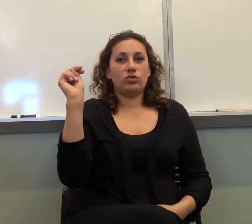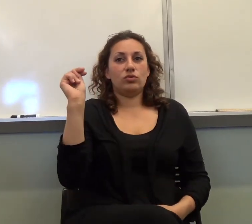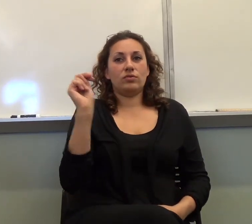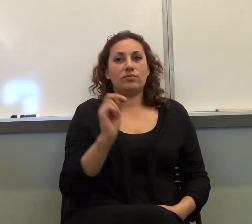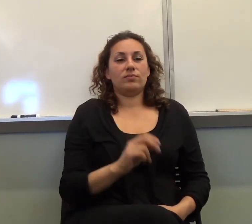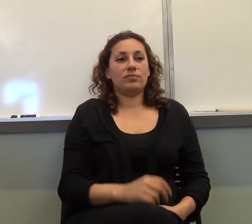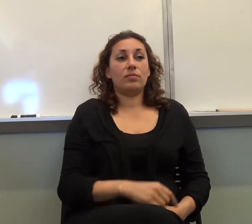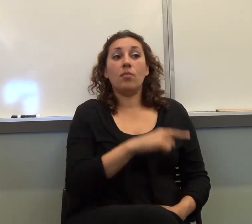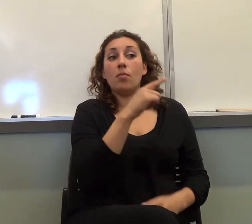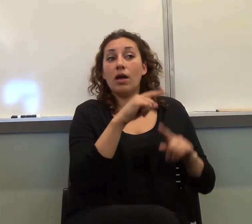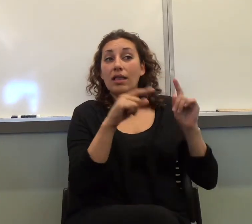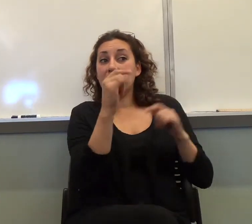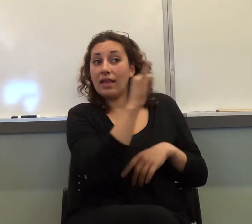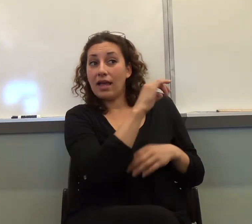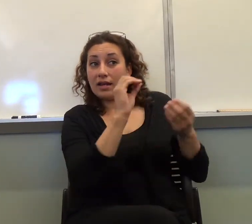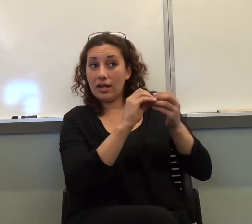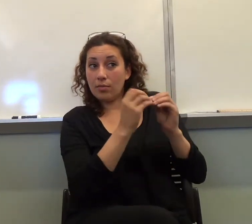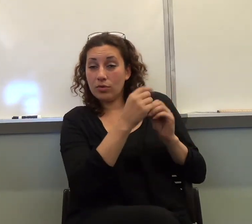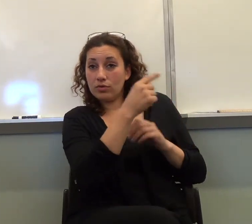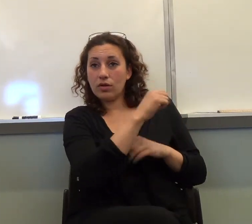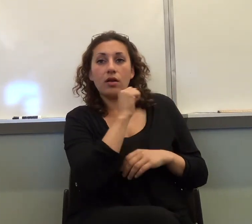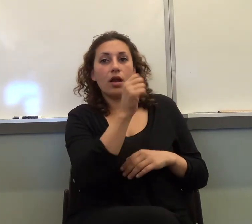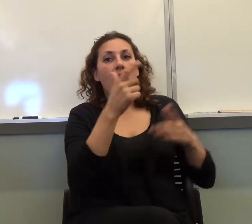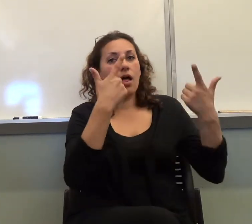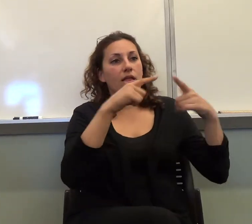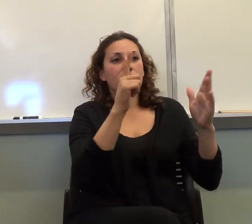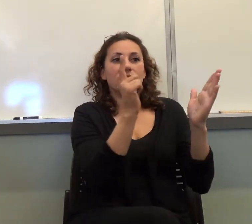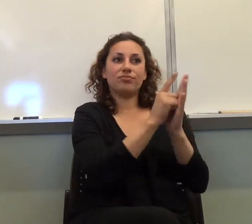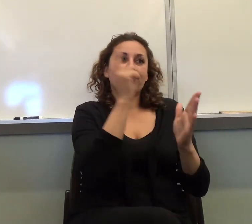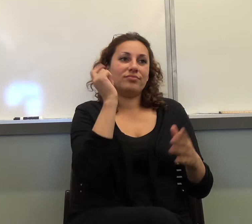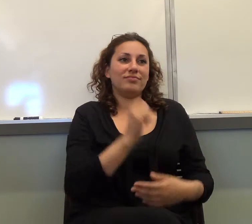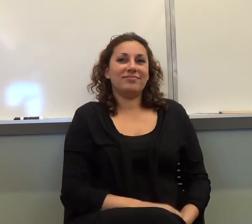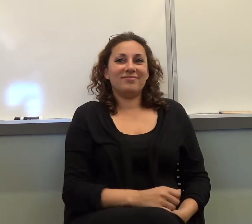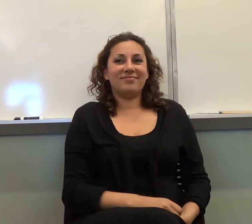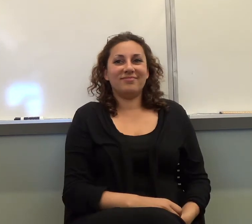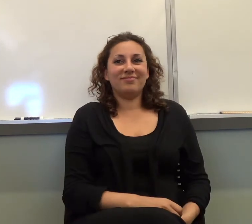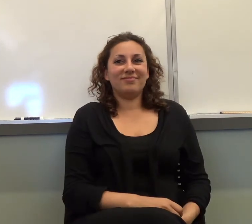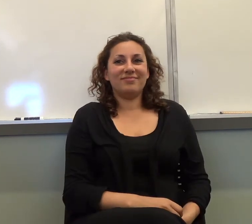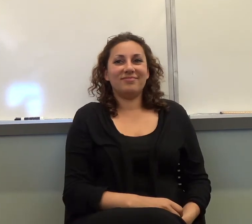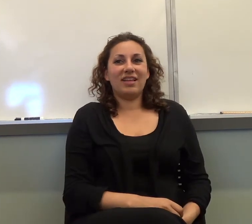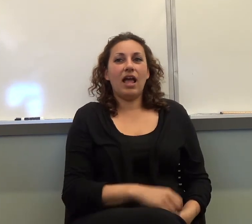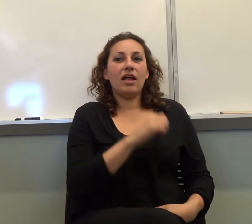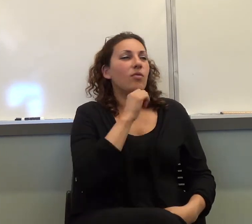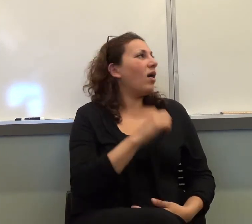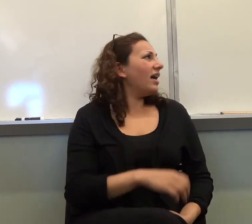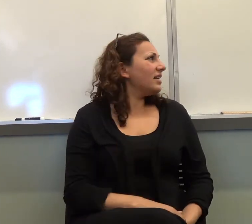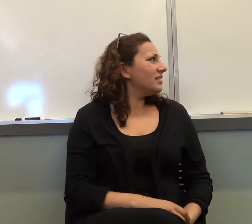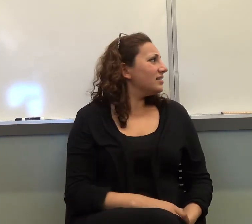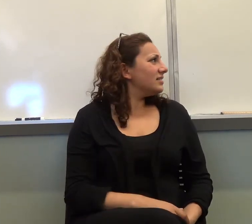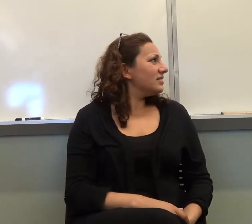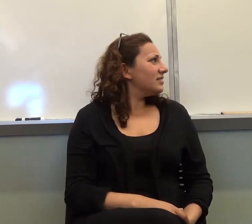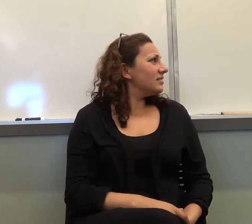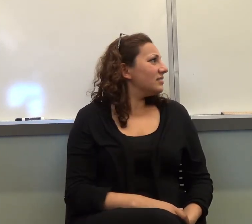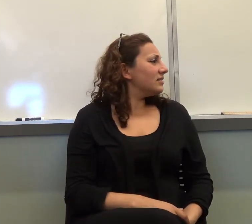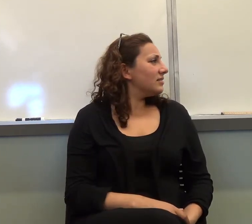That's the one that is not allowed. That's called undefined in mathematics. Why?